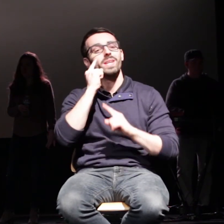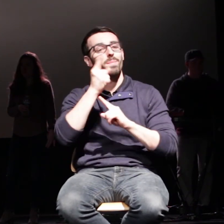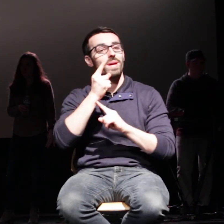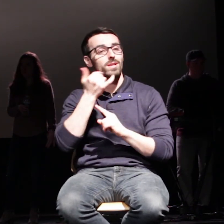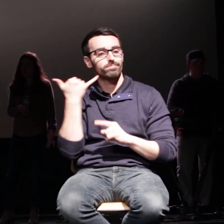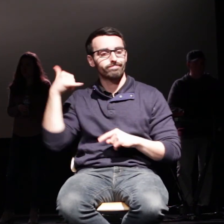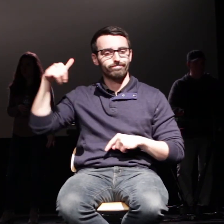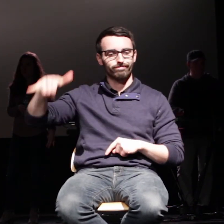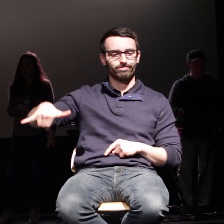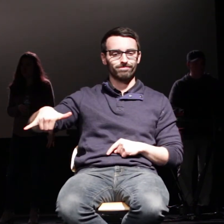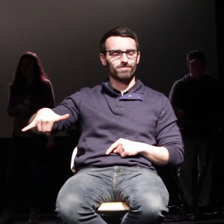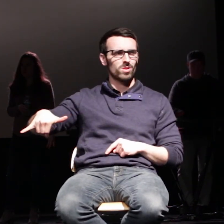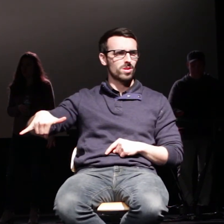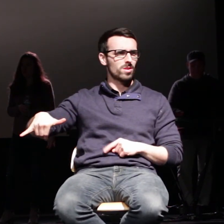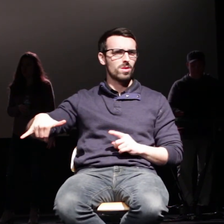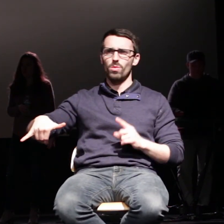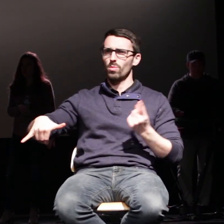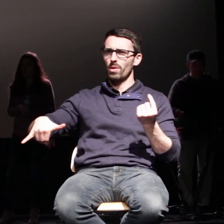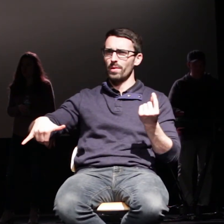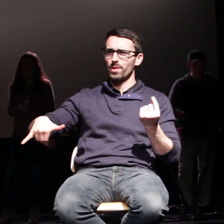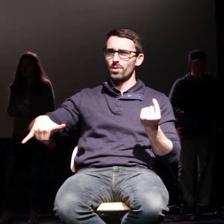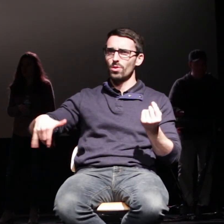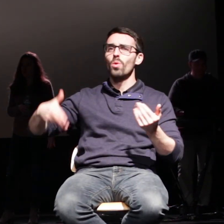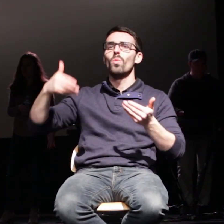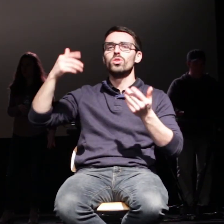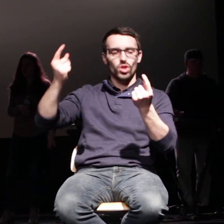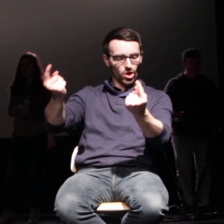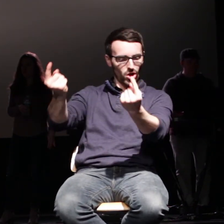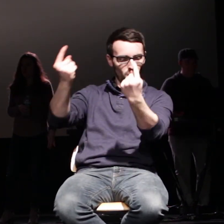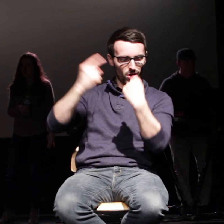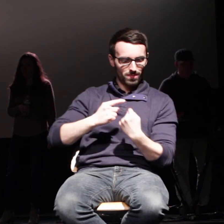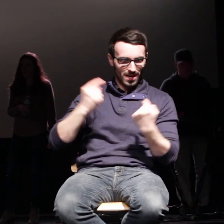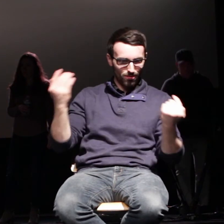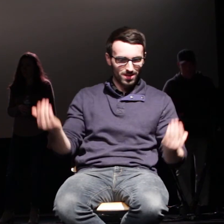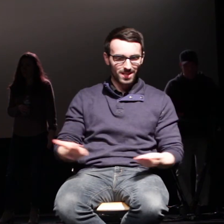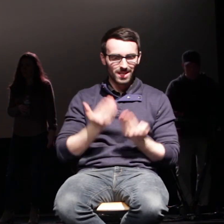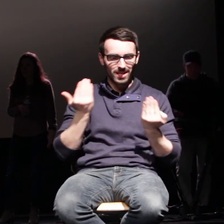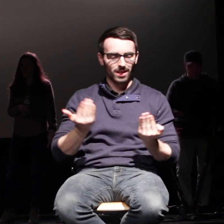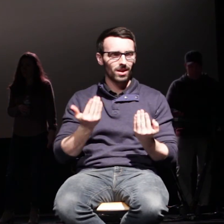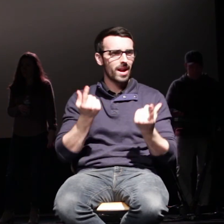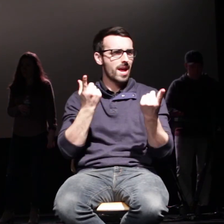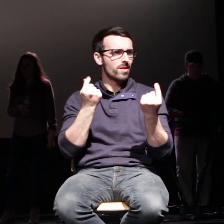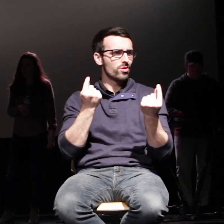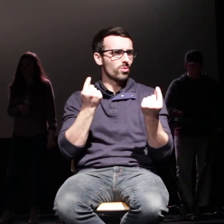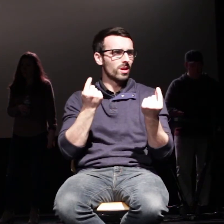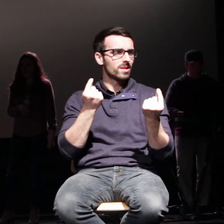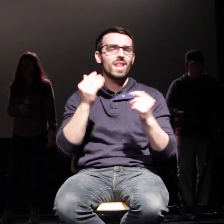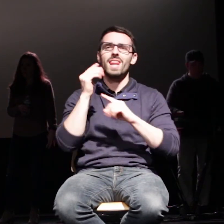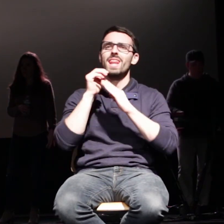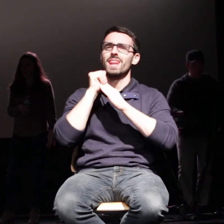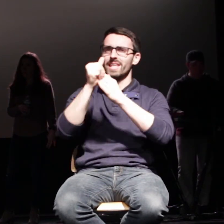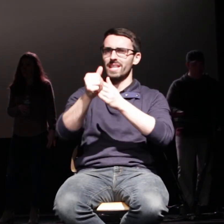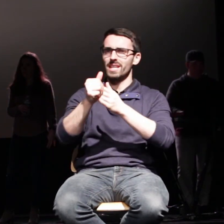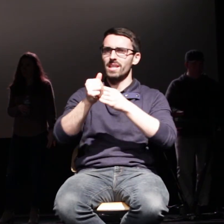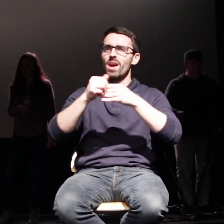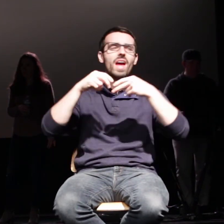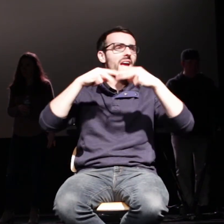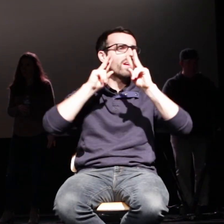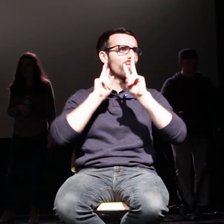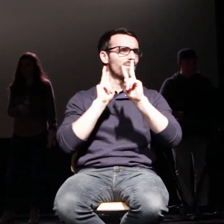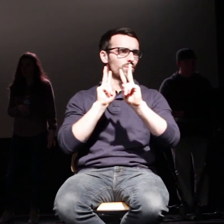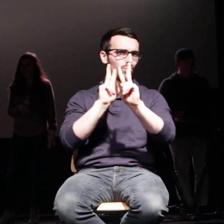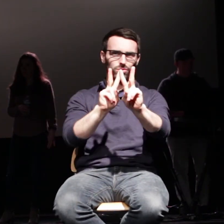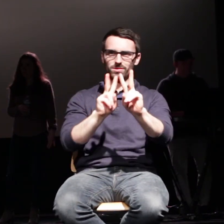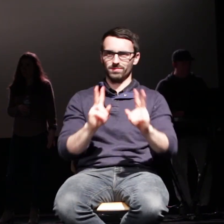out of my office, walk into a room in this church, and conduct a funeral. There is a family here at